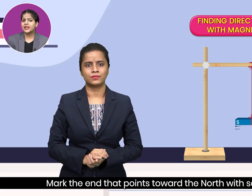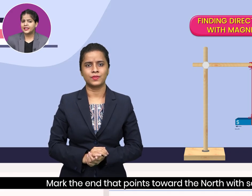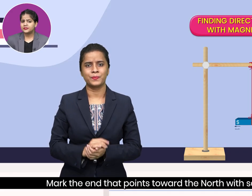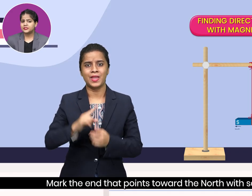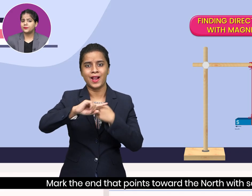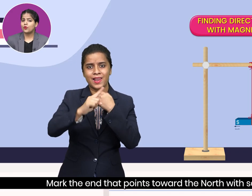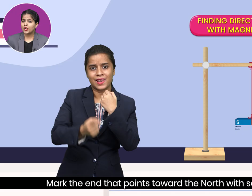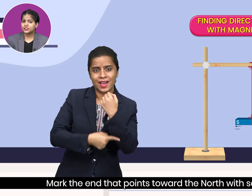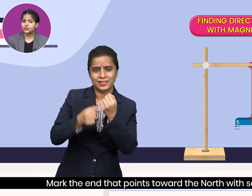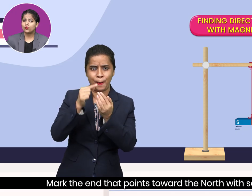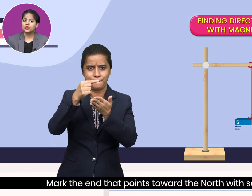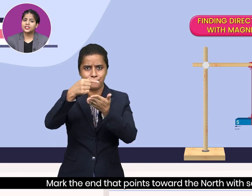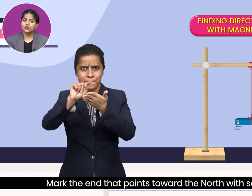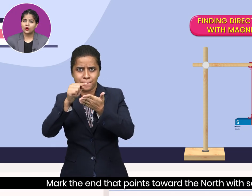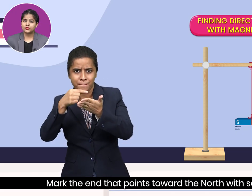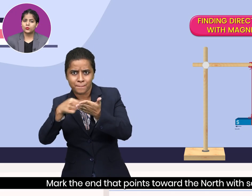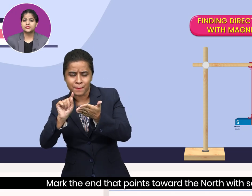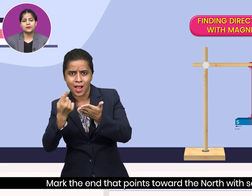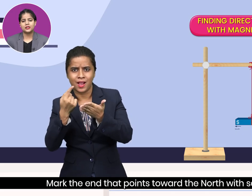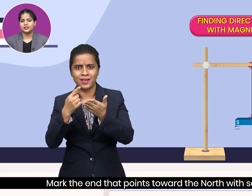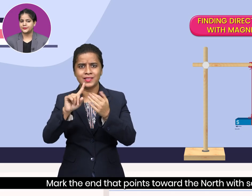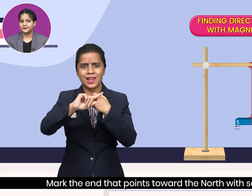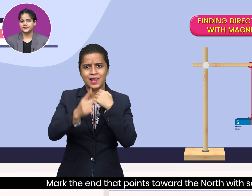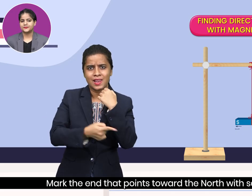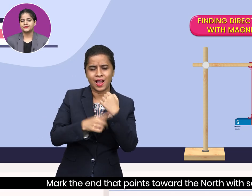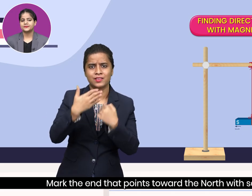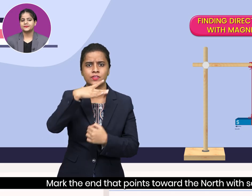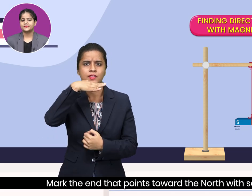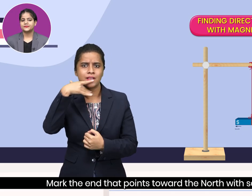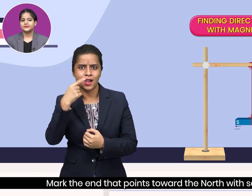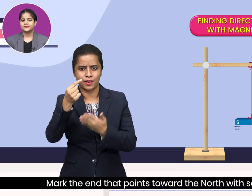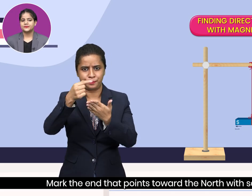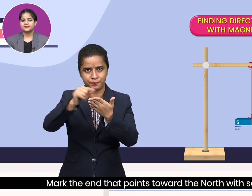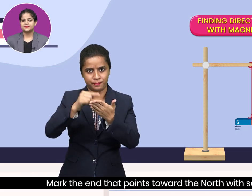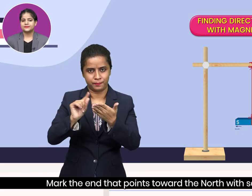Mark the end that points toward the north with some color.